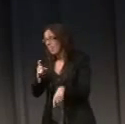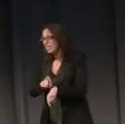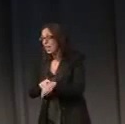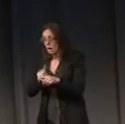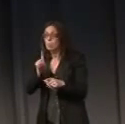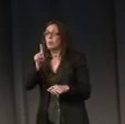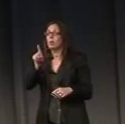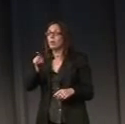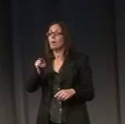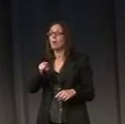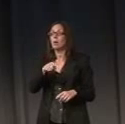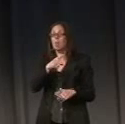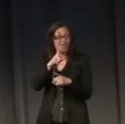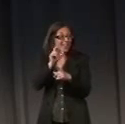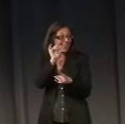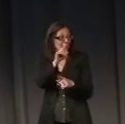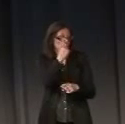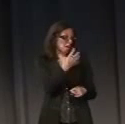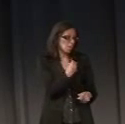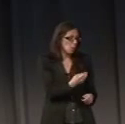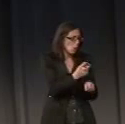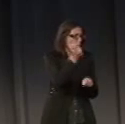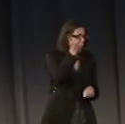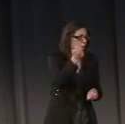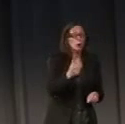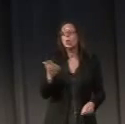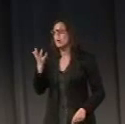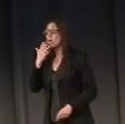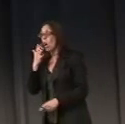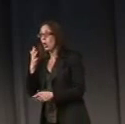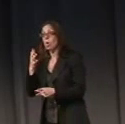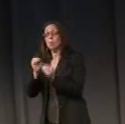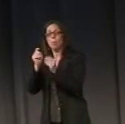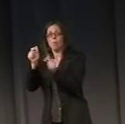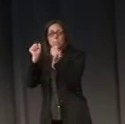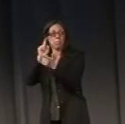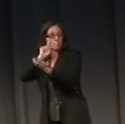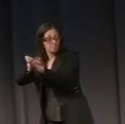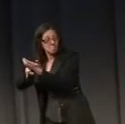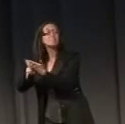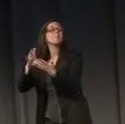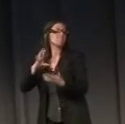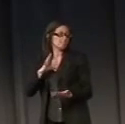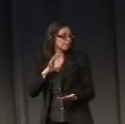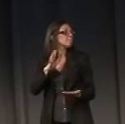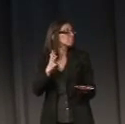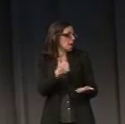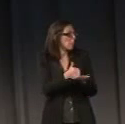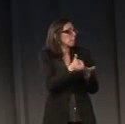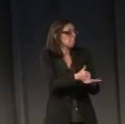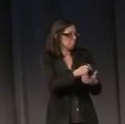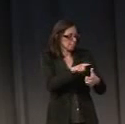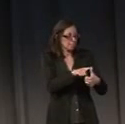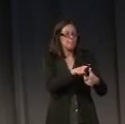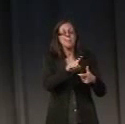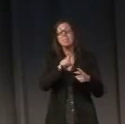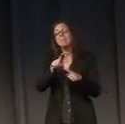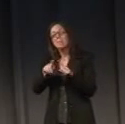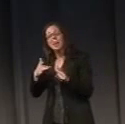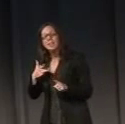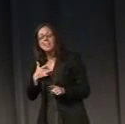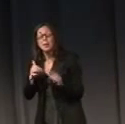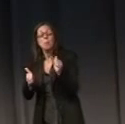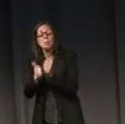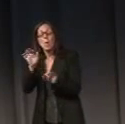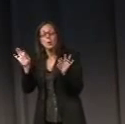could provide some help in doing that. But more critically, I think, is that color helps facilitate the rapid detection